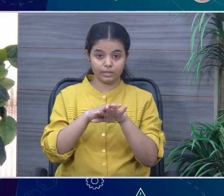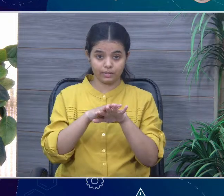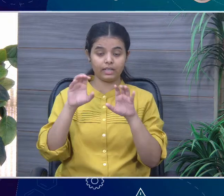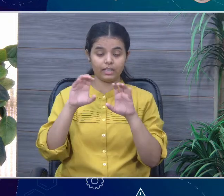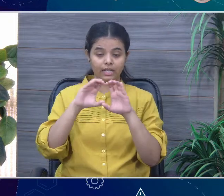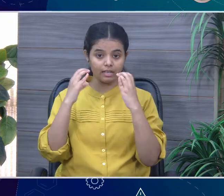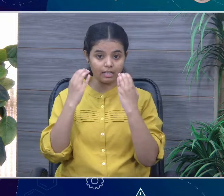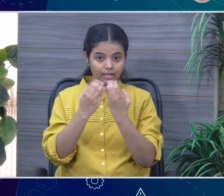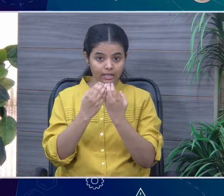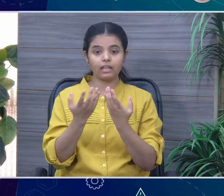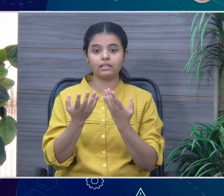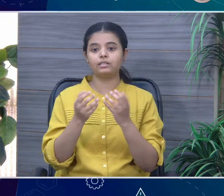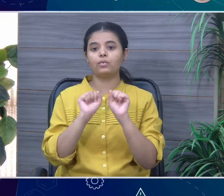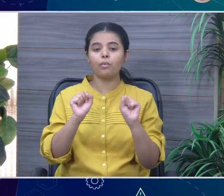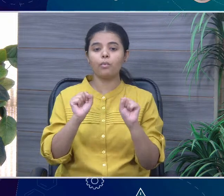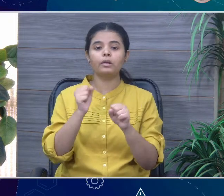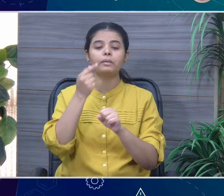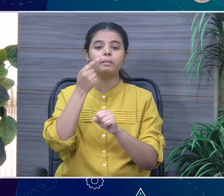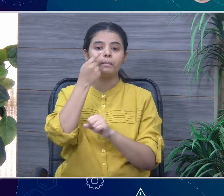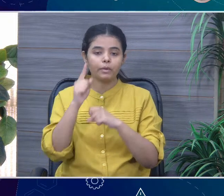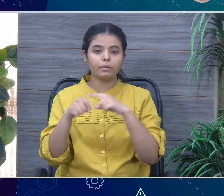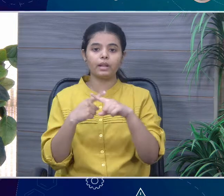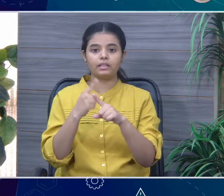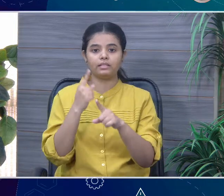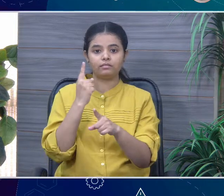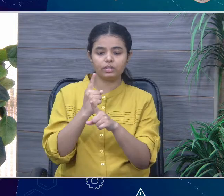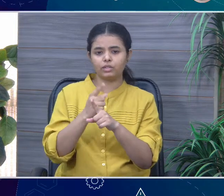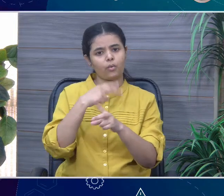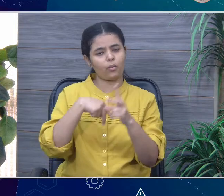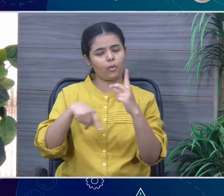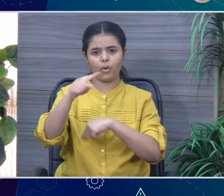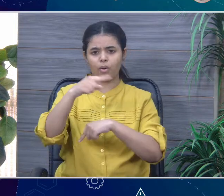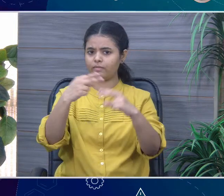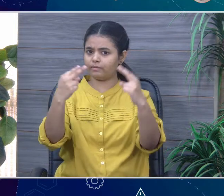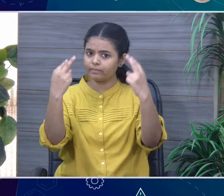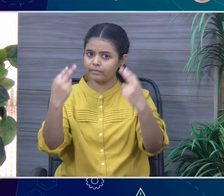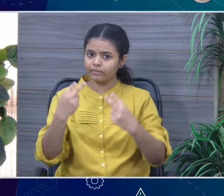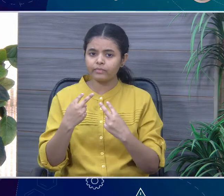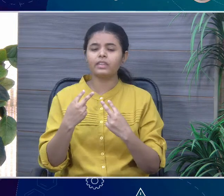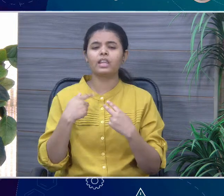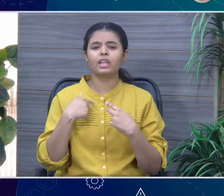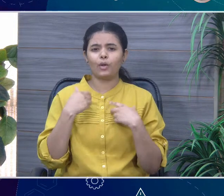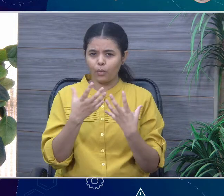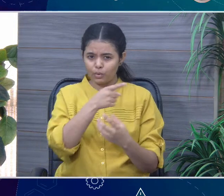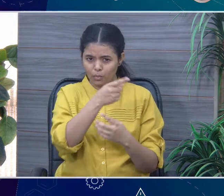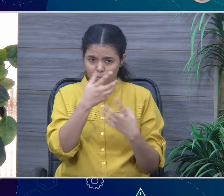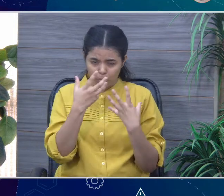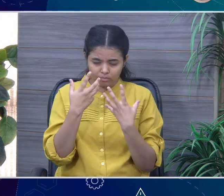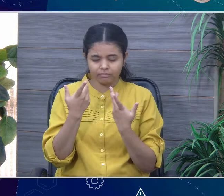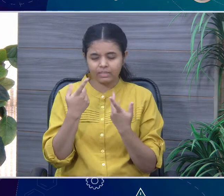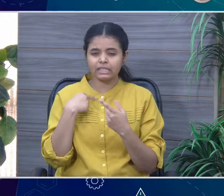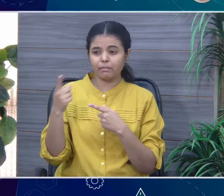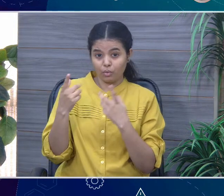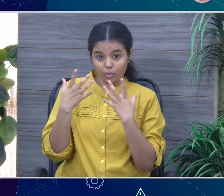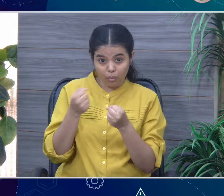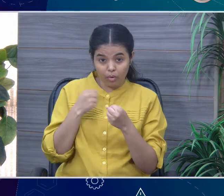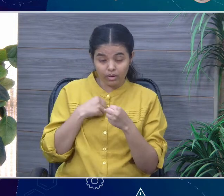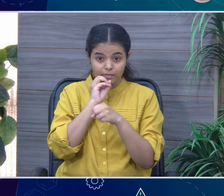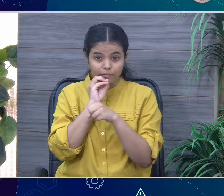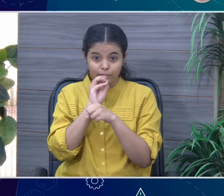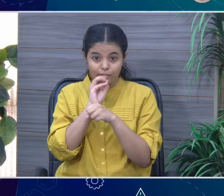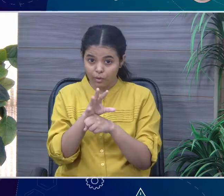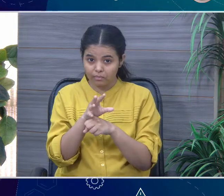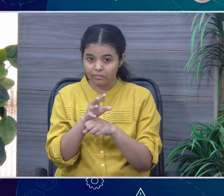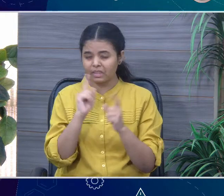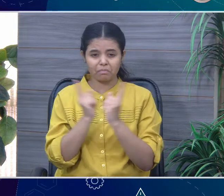this program, their parents, teachers, everybody is watching. Is there any particular message, one thing which you would like to tell